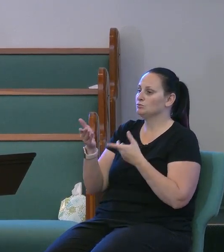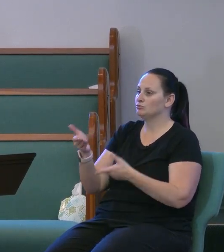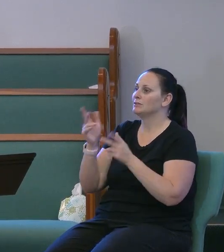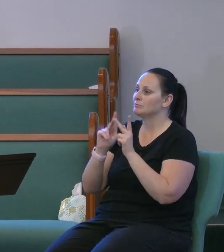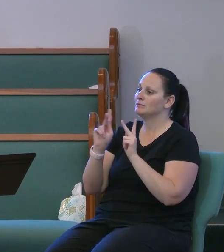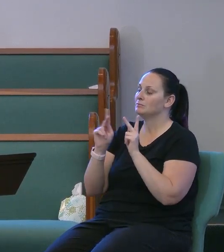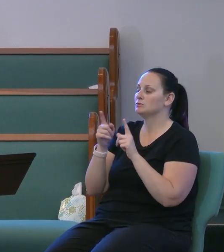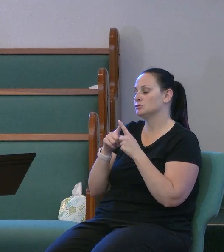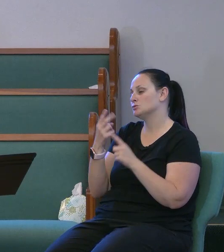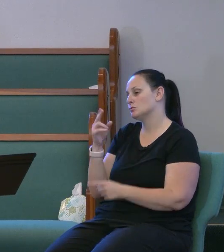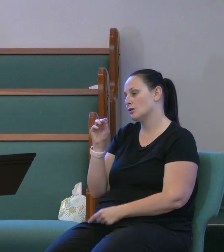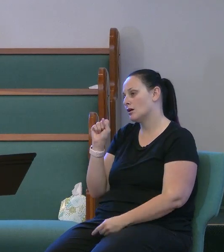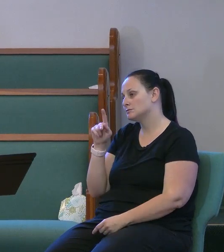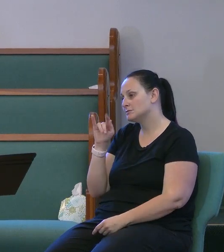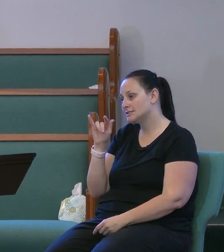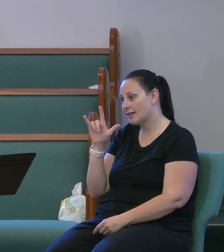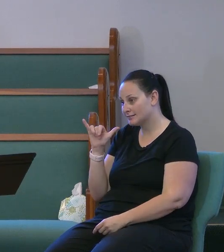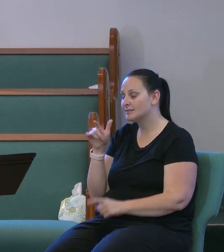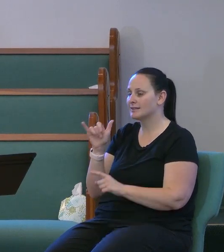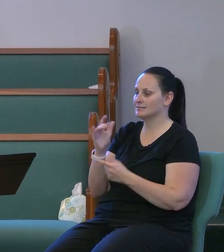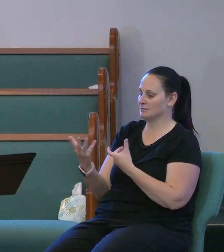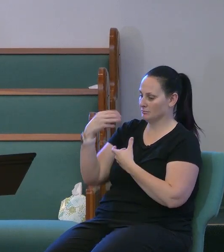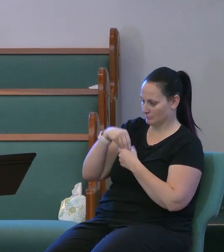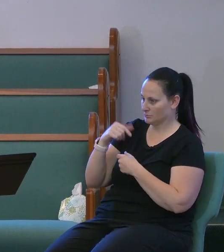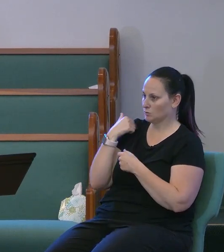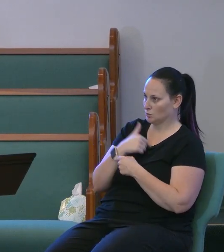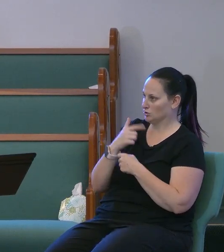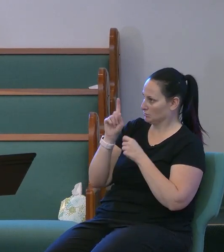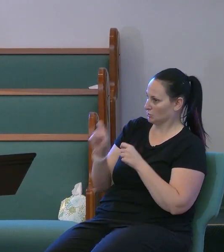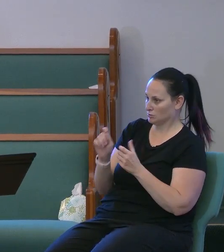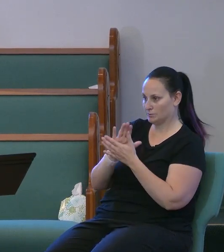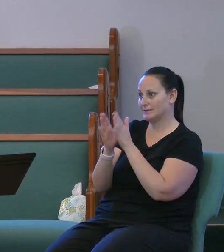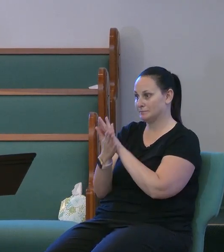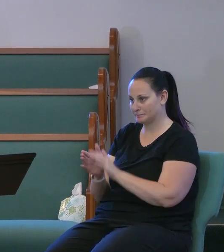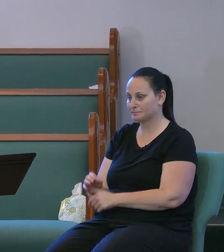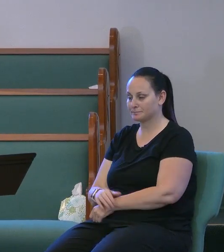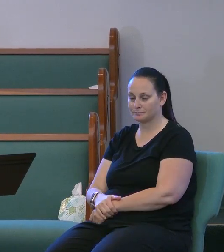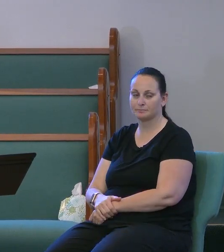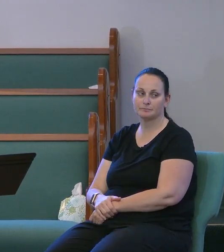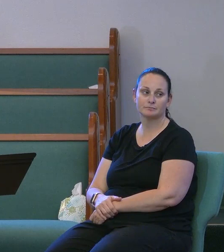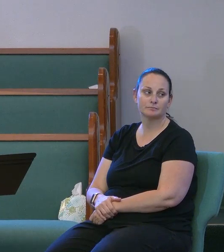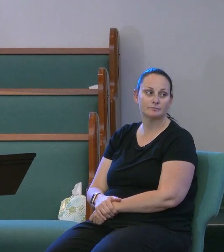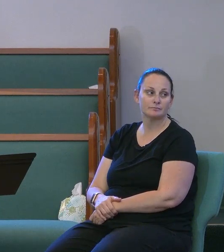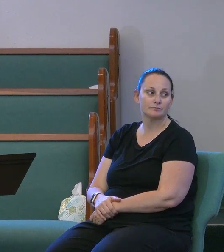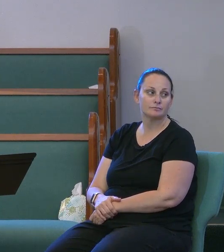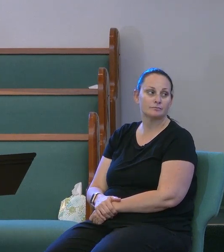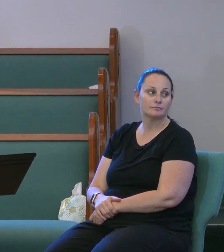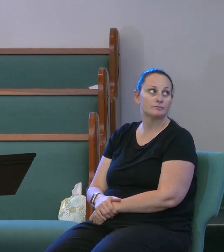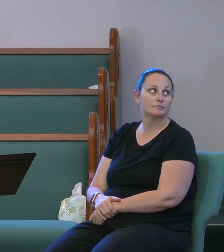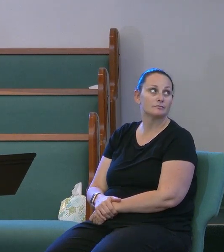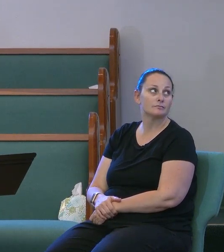into hospitality, it is part of who we are called to be.